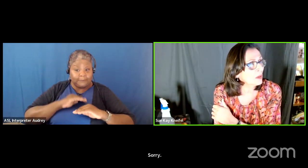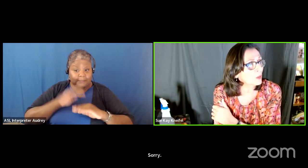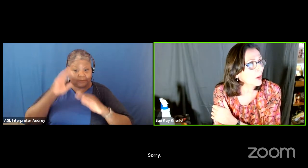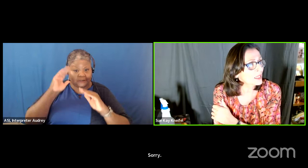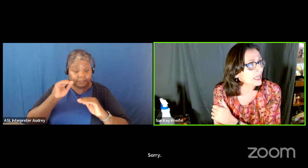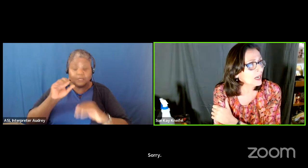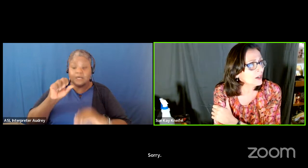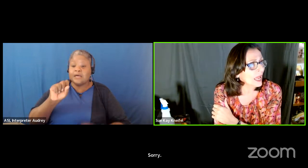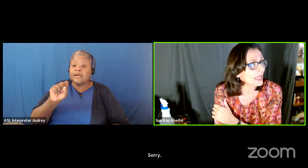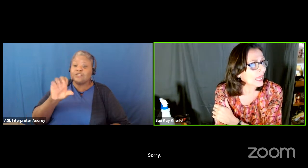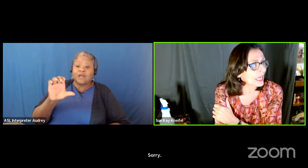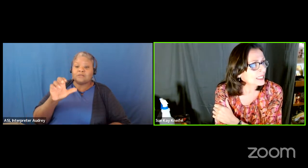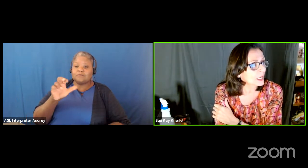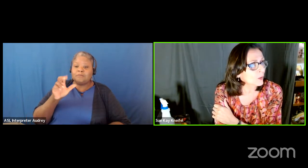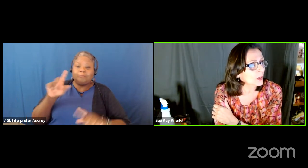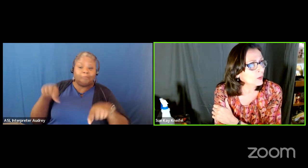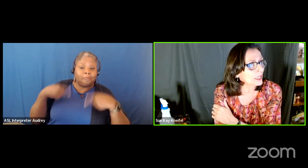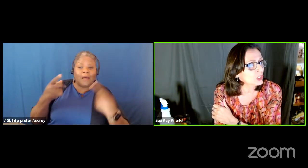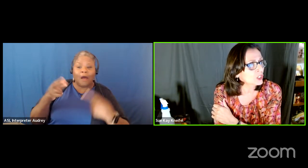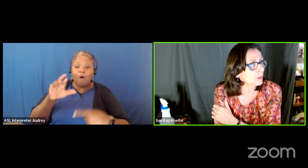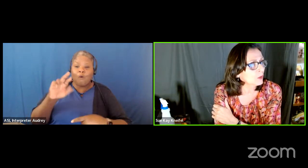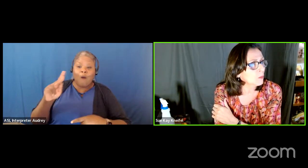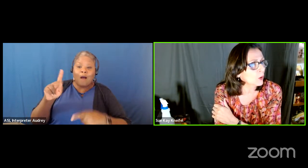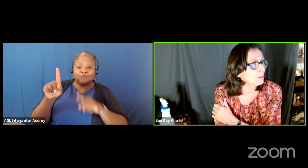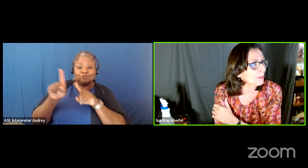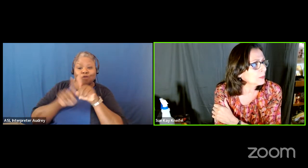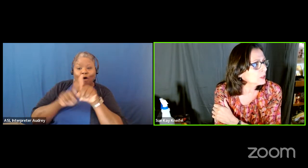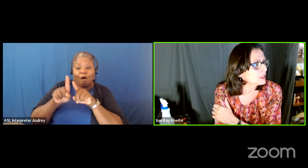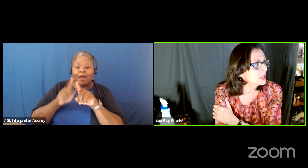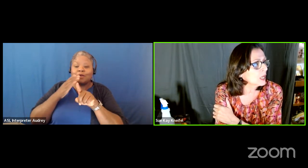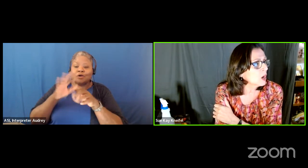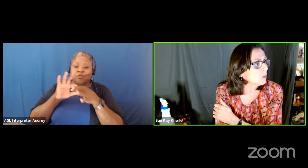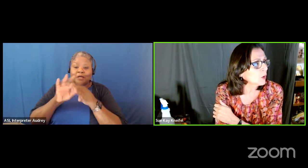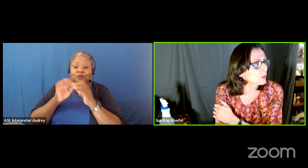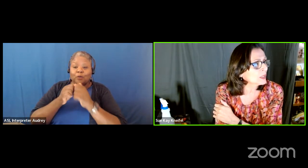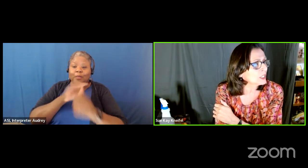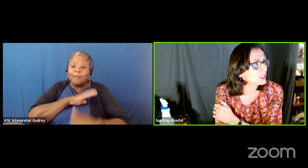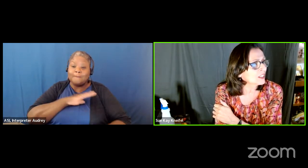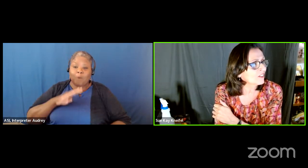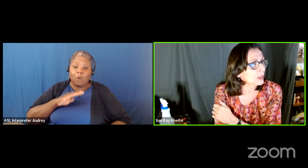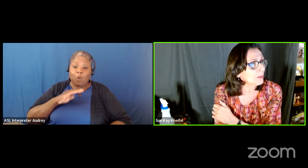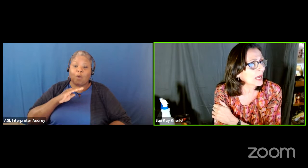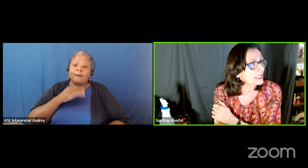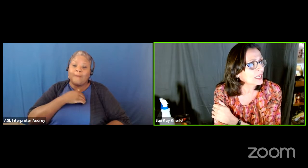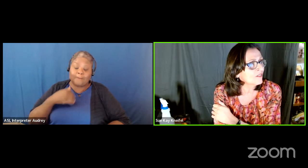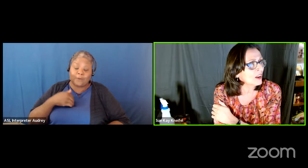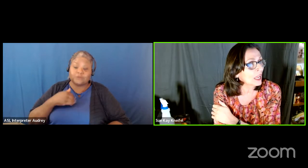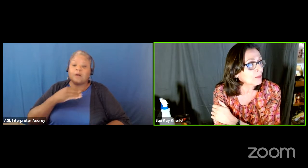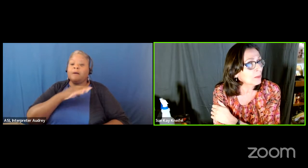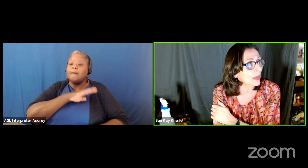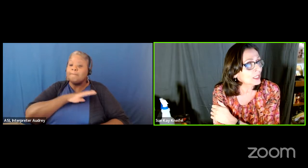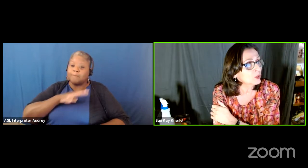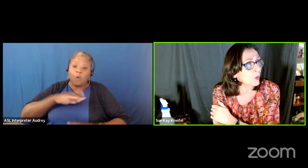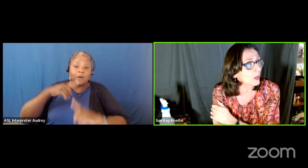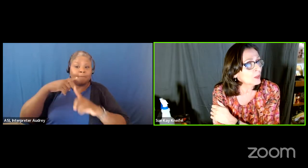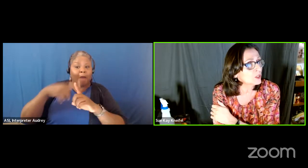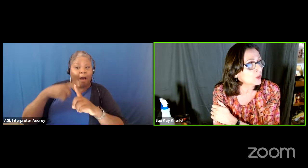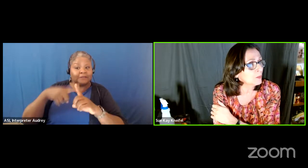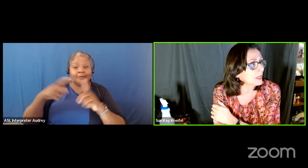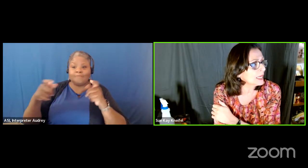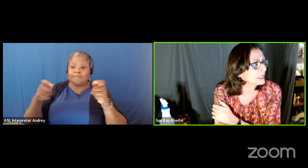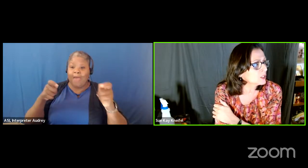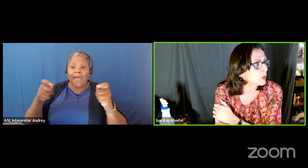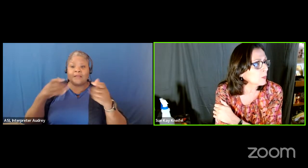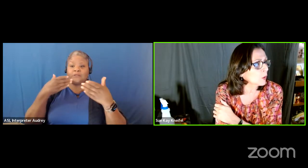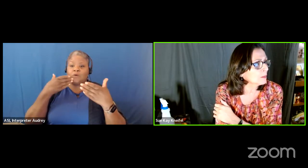Sherry has been a rock star and has a great relationship with board members. Board relations are very positive and have been managed well with